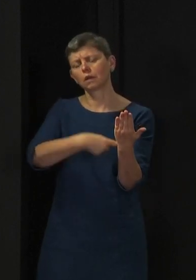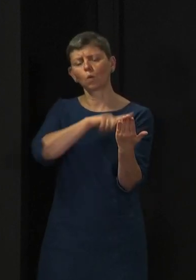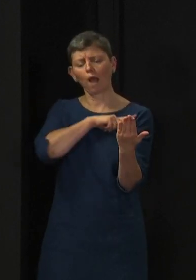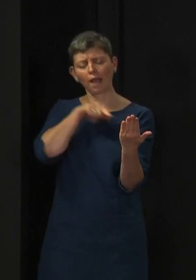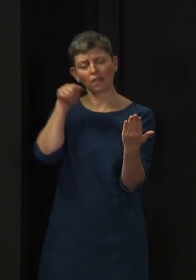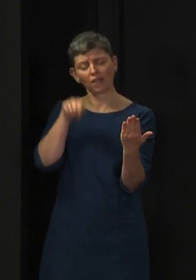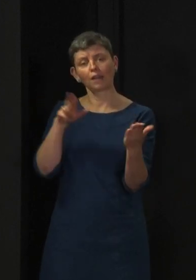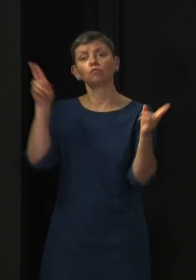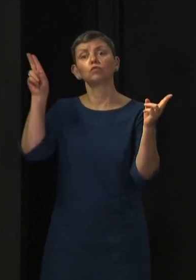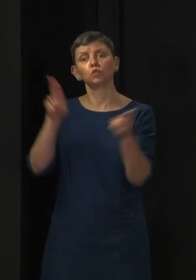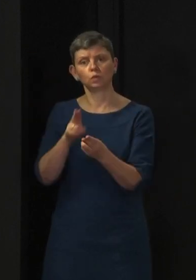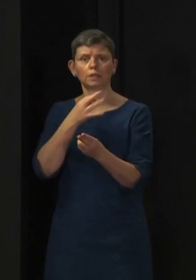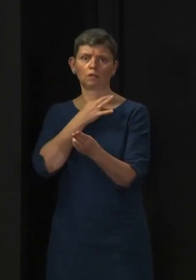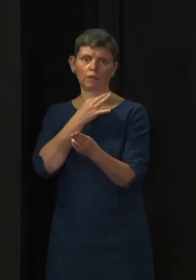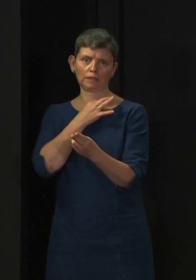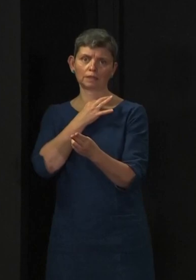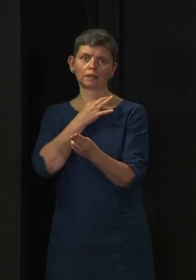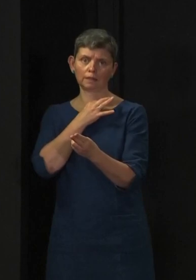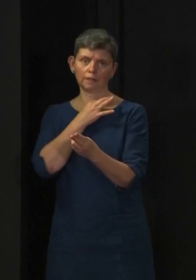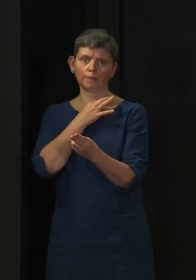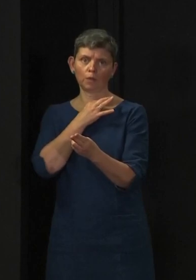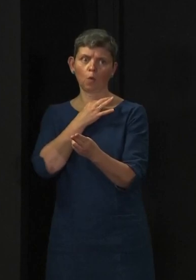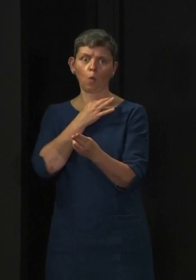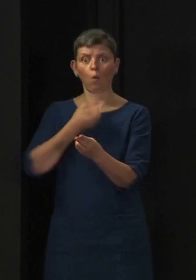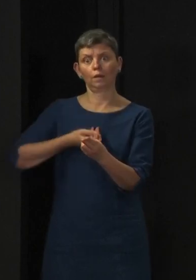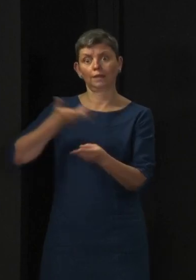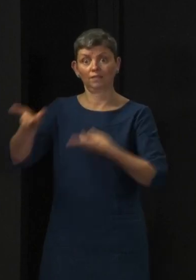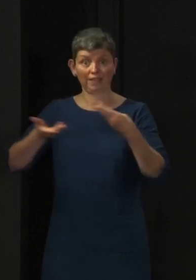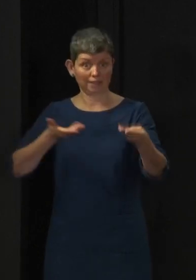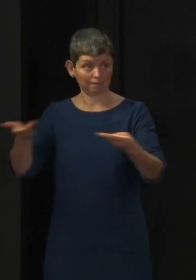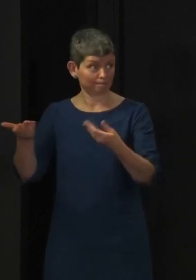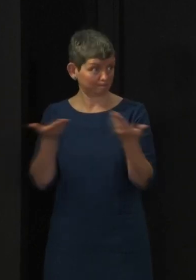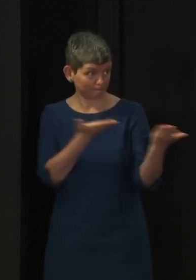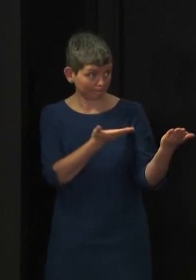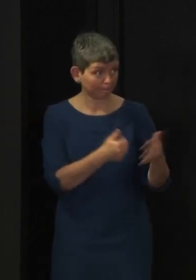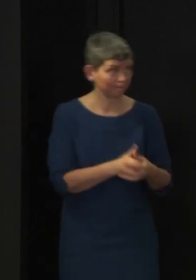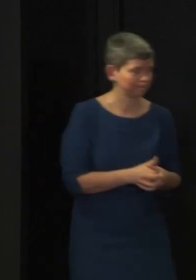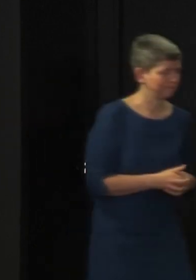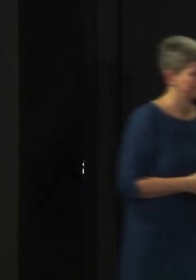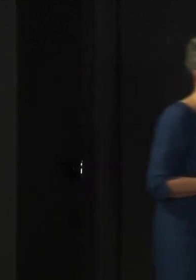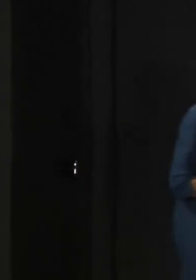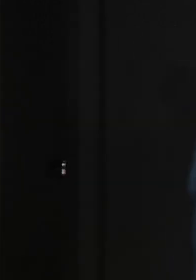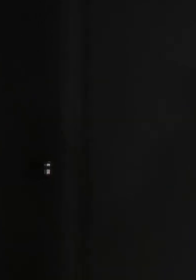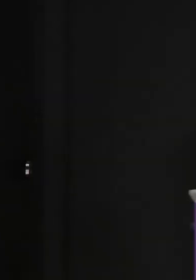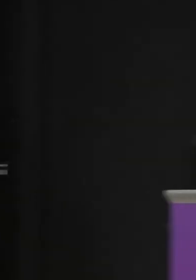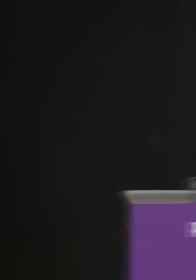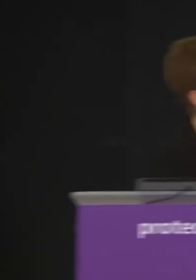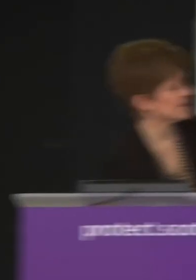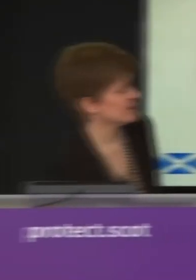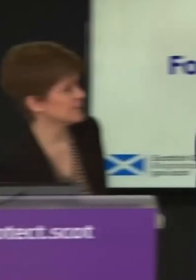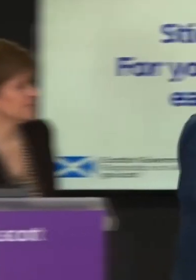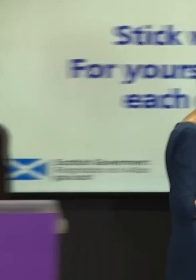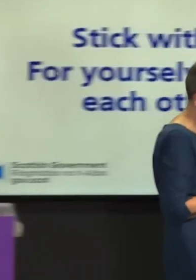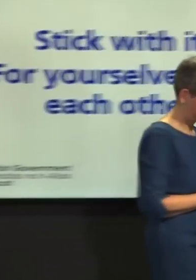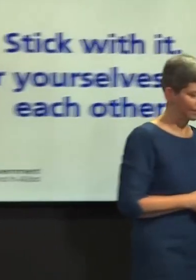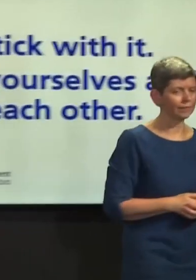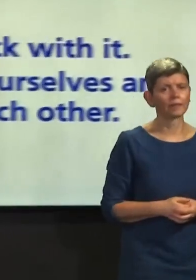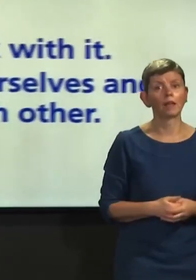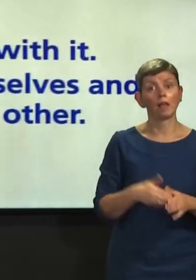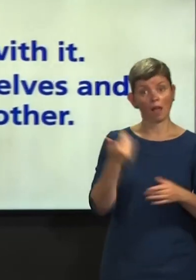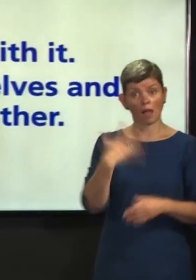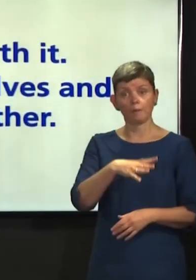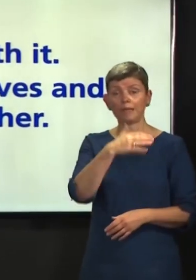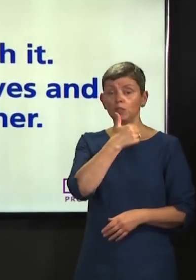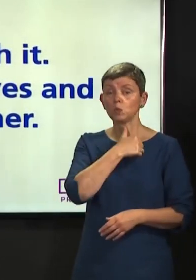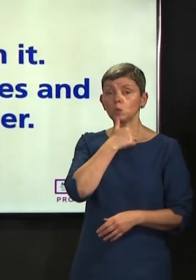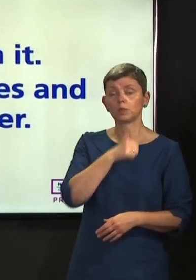to minimise any risks of getting the virus or passing it on to others. Do you want to say more about how people can... I was on public transport today.